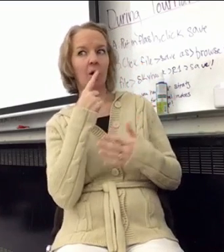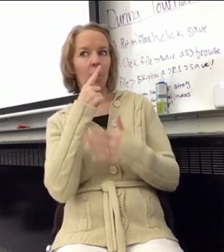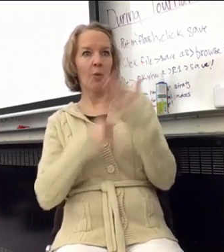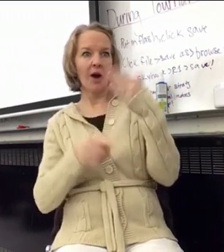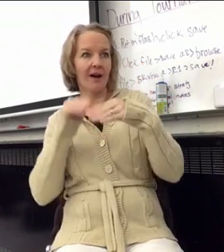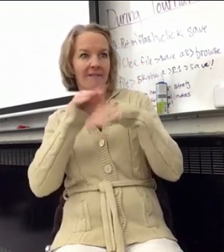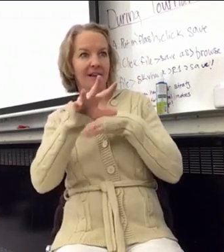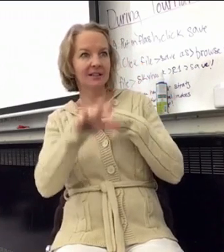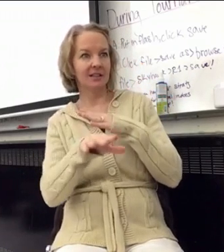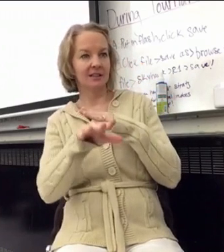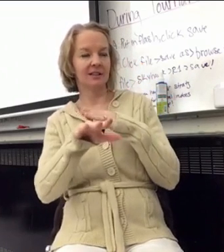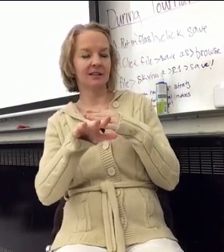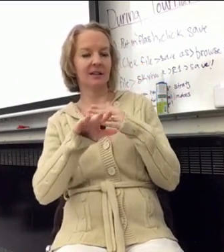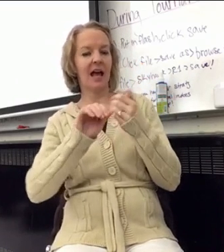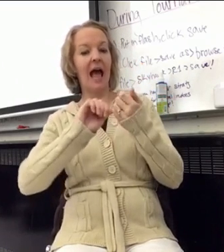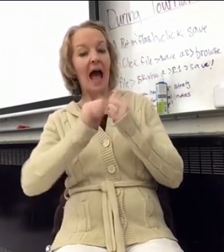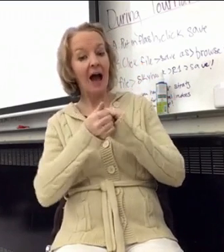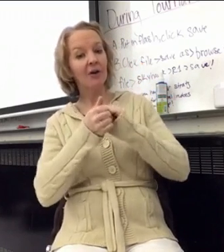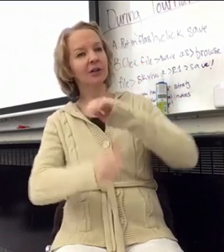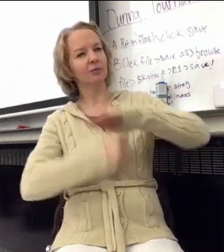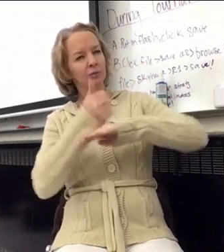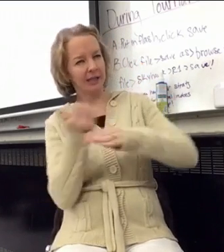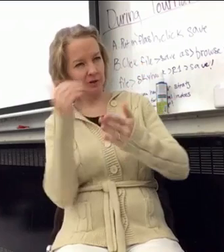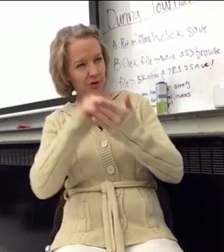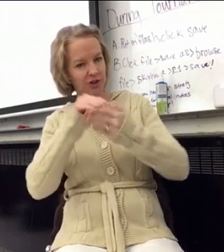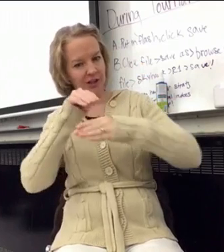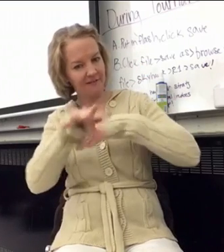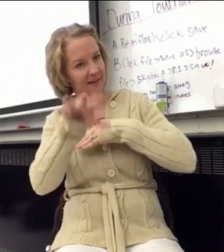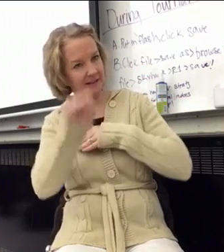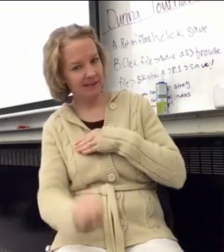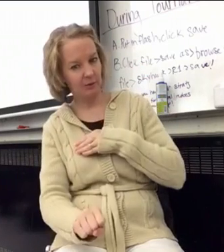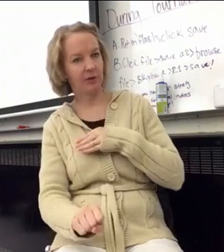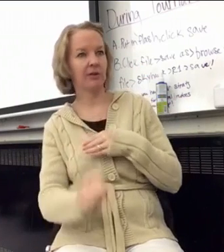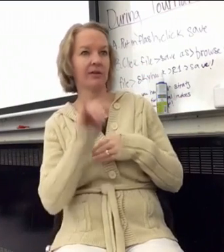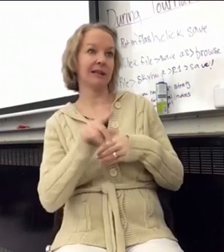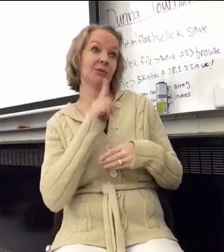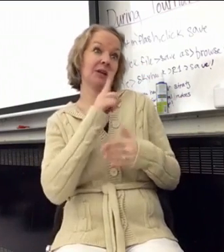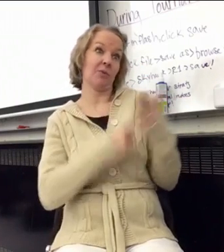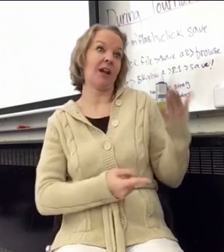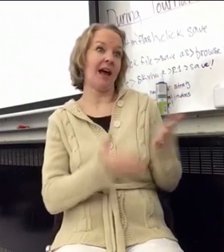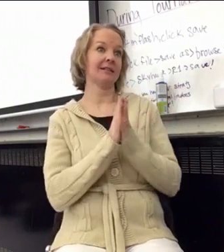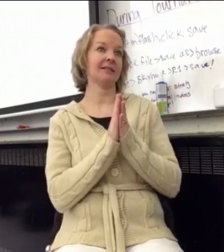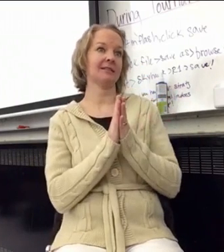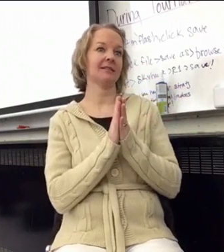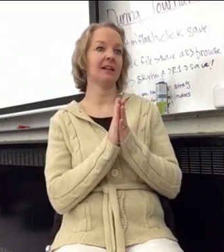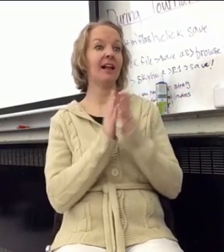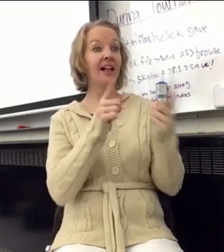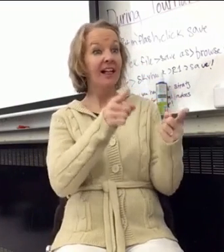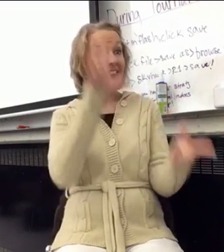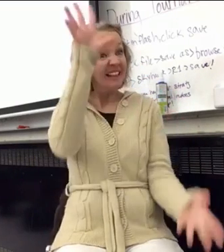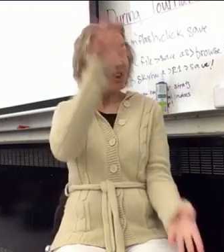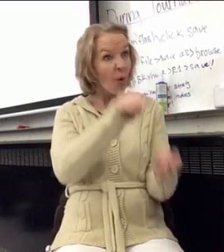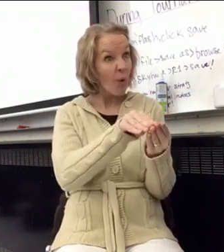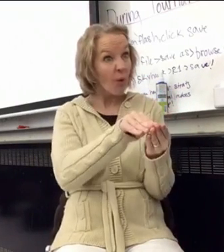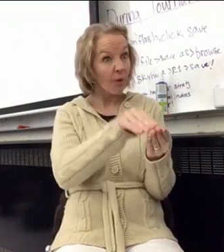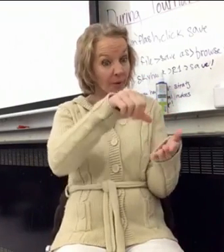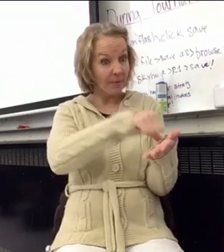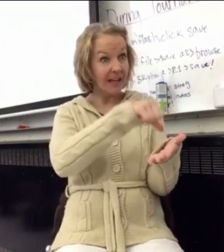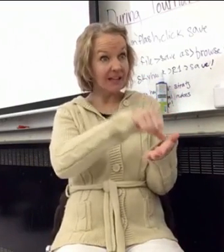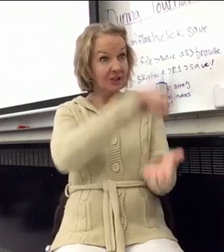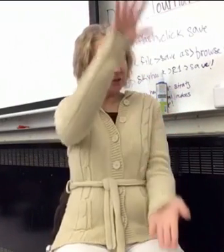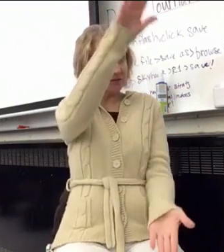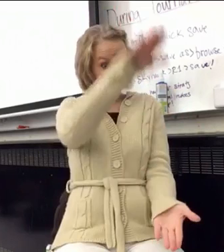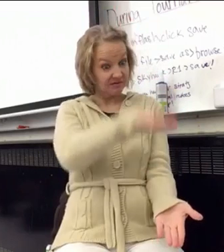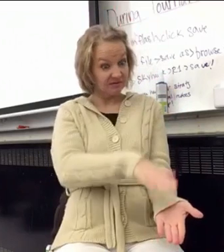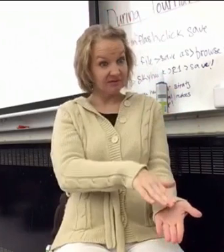did Reconstruction have on the economics of the South? It's basically what the question was saying. This entire page, if you want to put